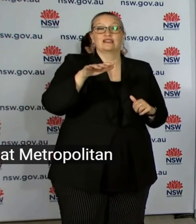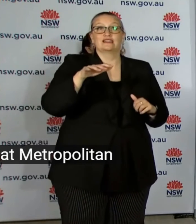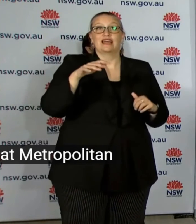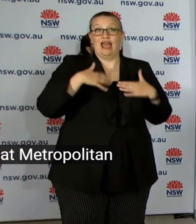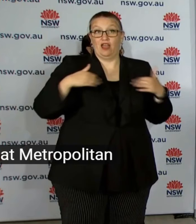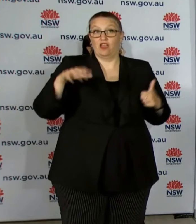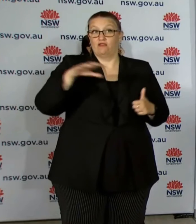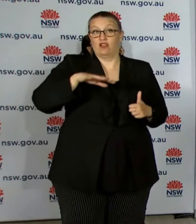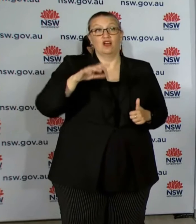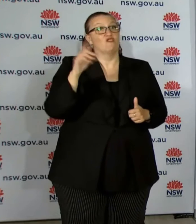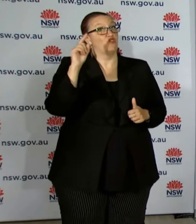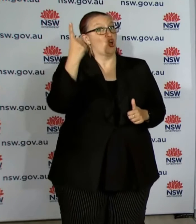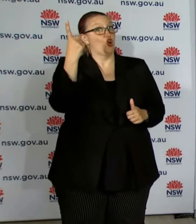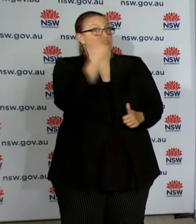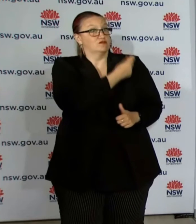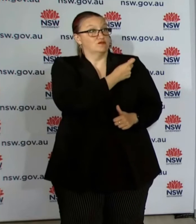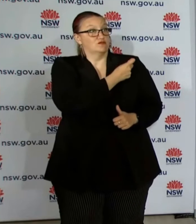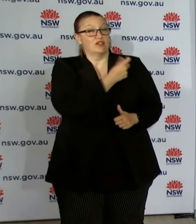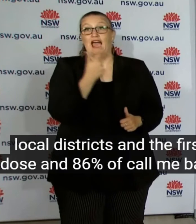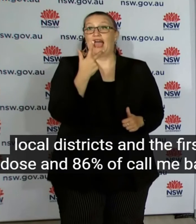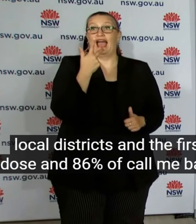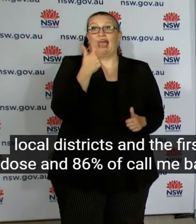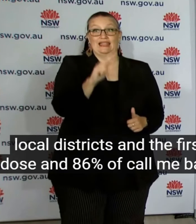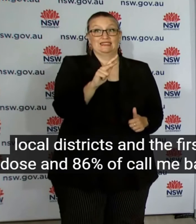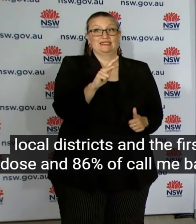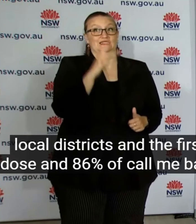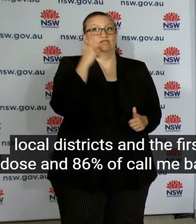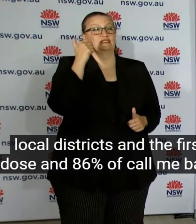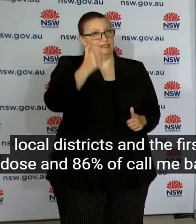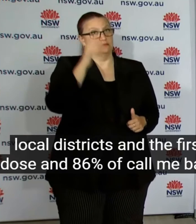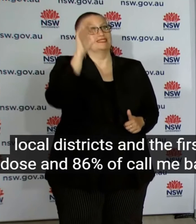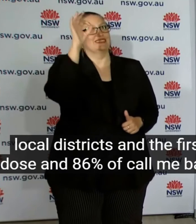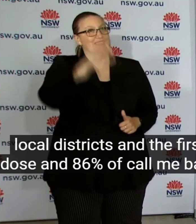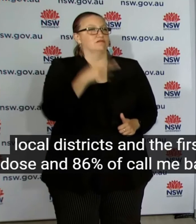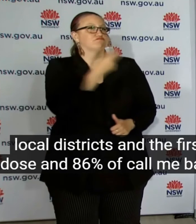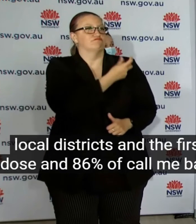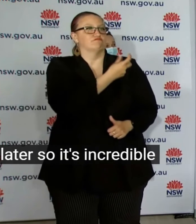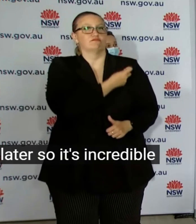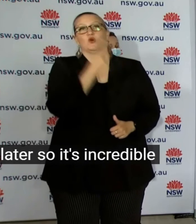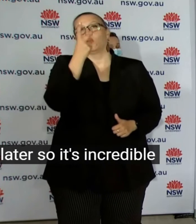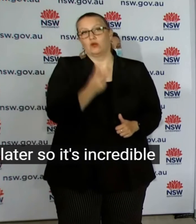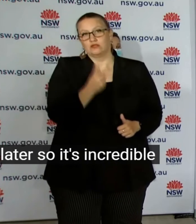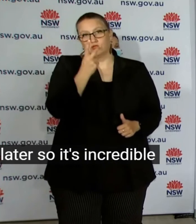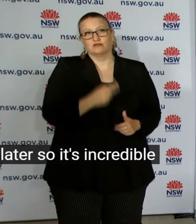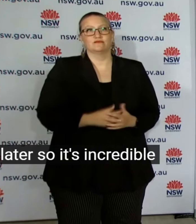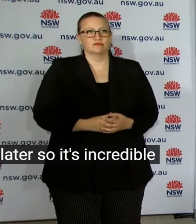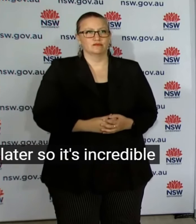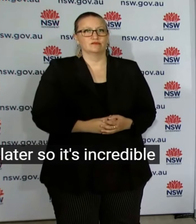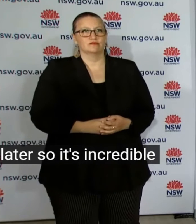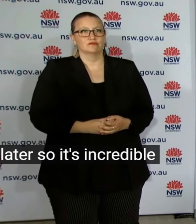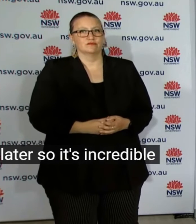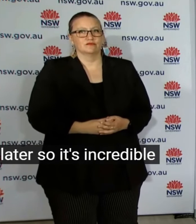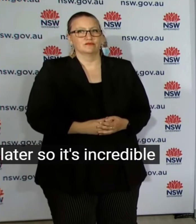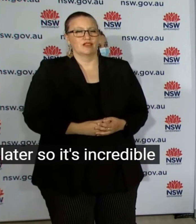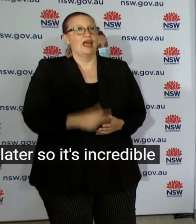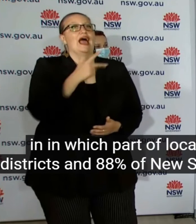and 86% are fully vaccinated, so that's incredible in metropolitan local health districts. And 88% of New South Wales health